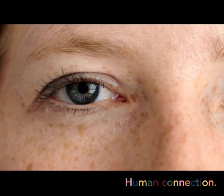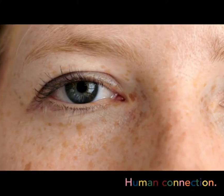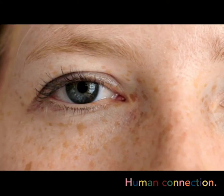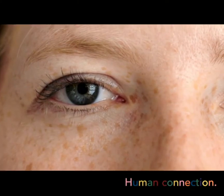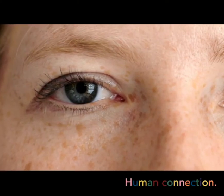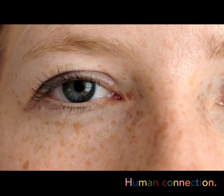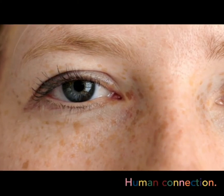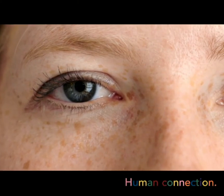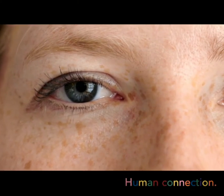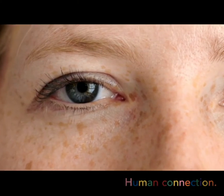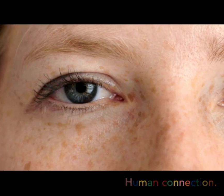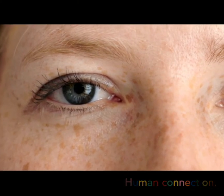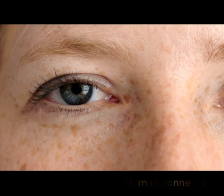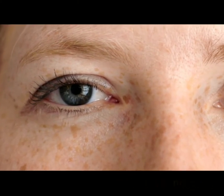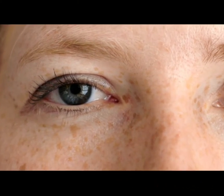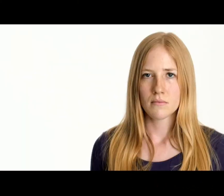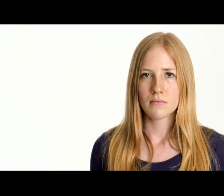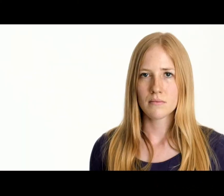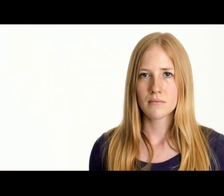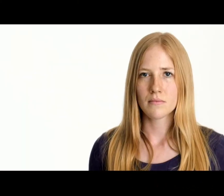Human connection.